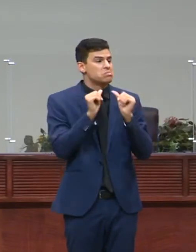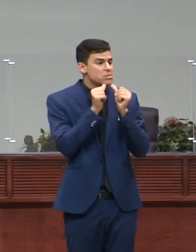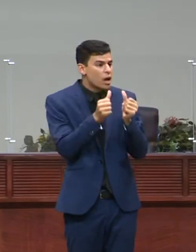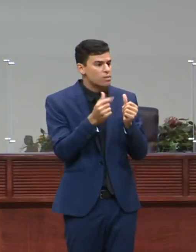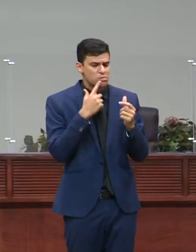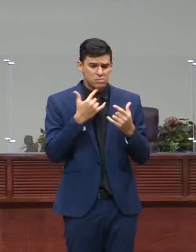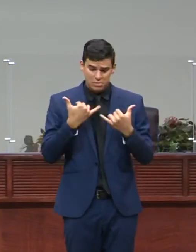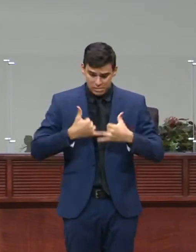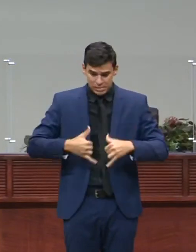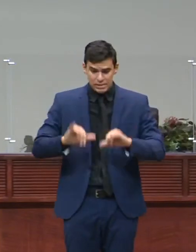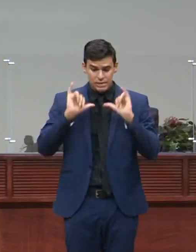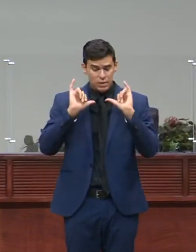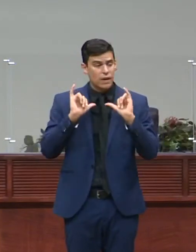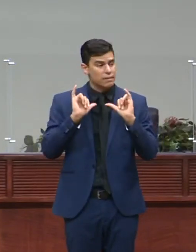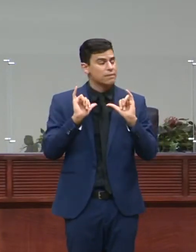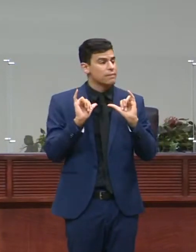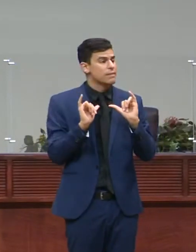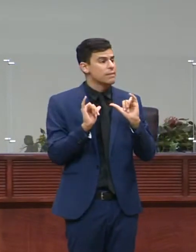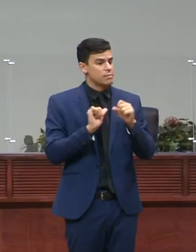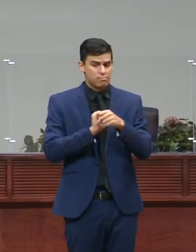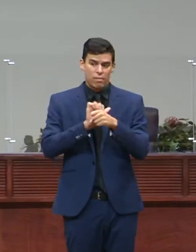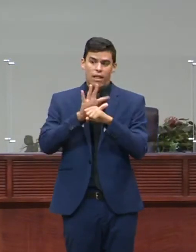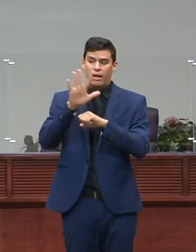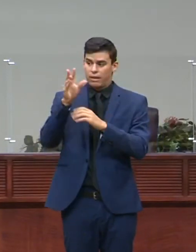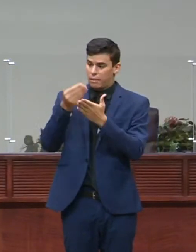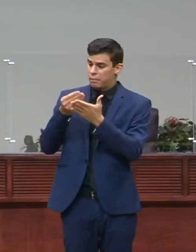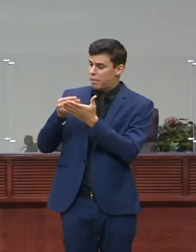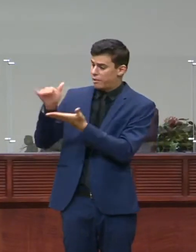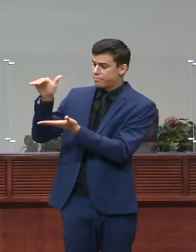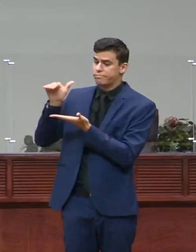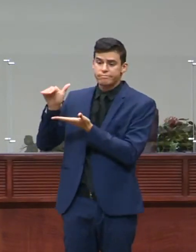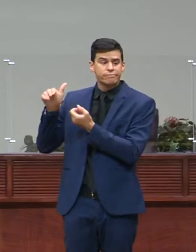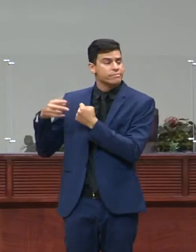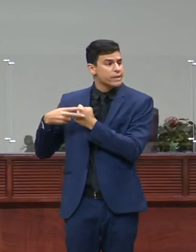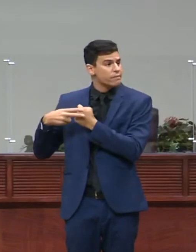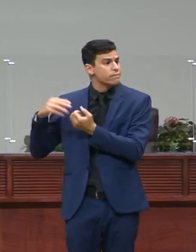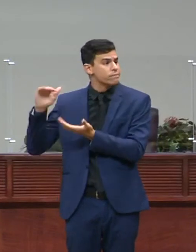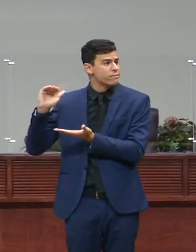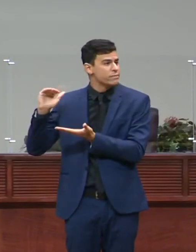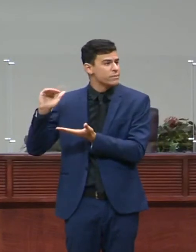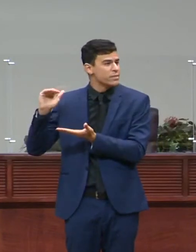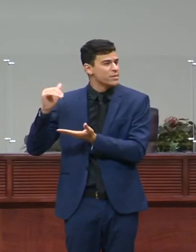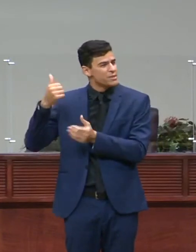a significant amount of dollars from the